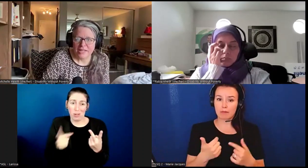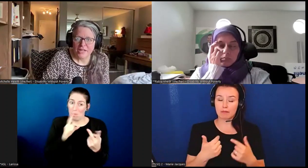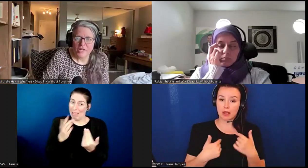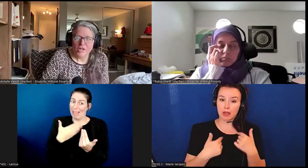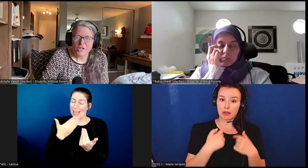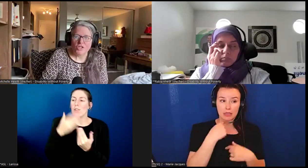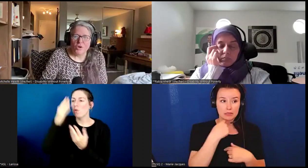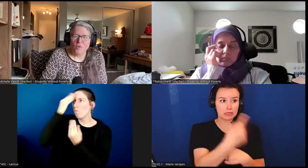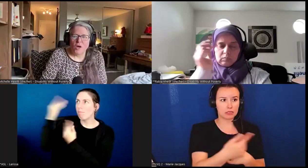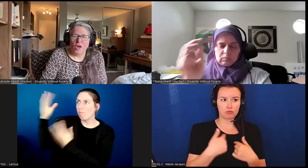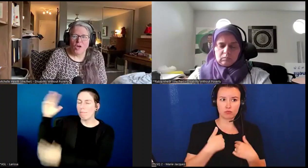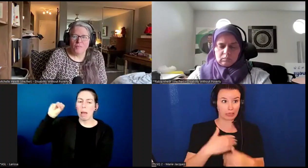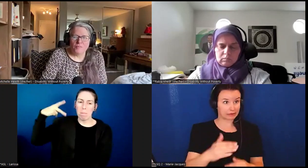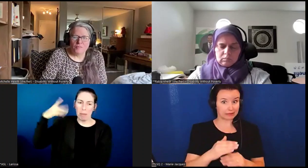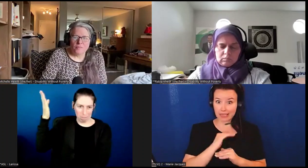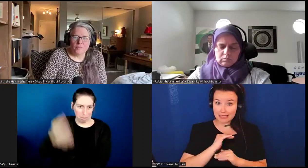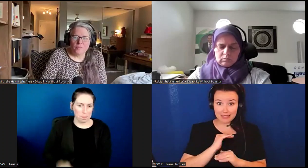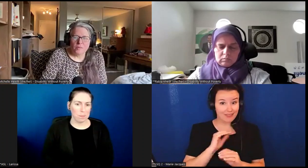that. So,